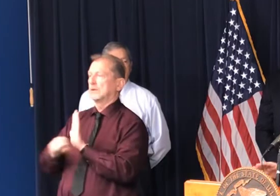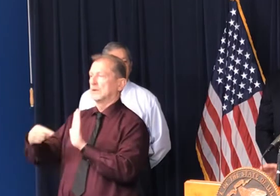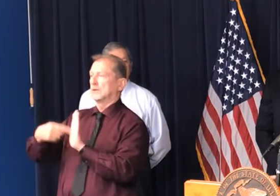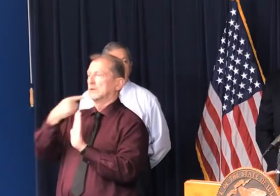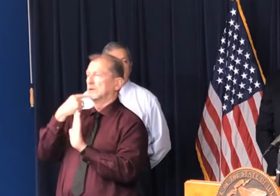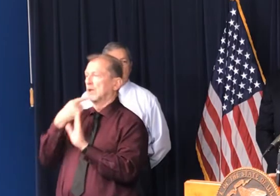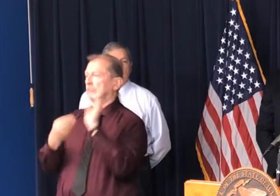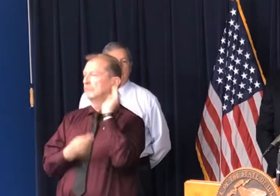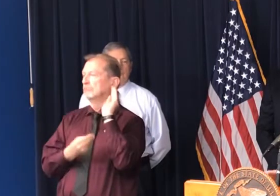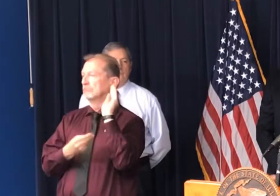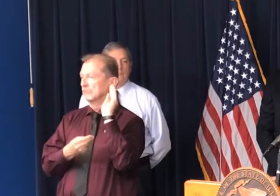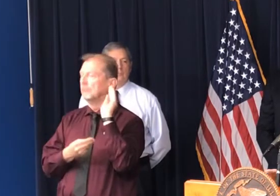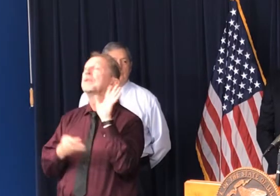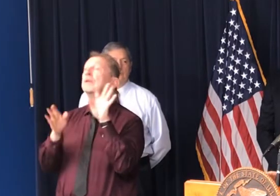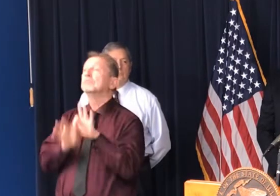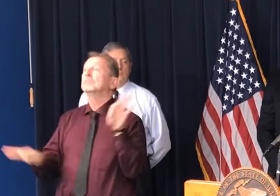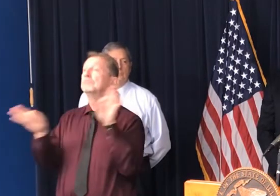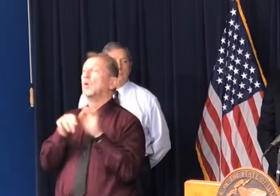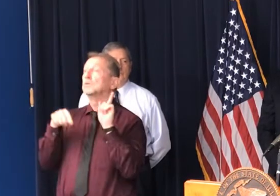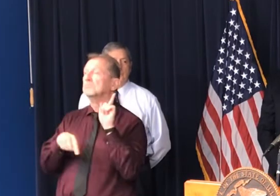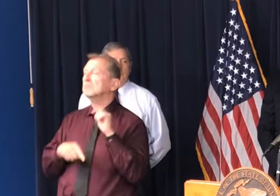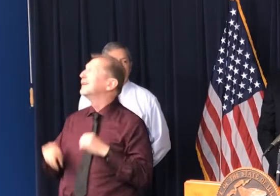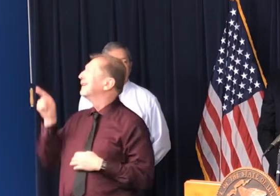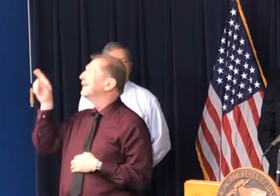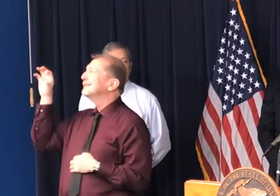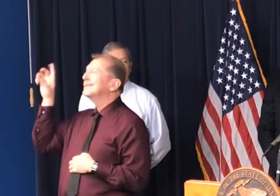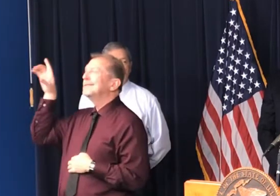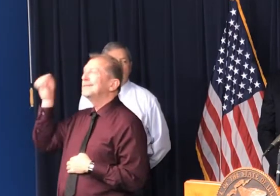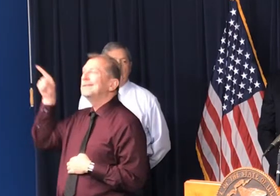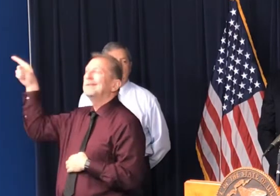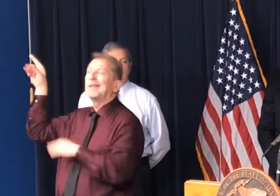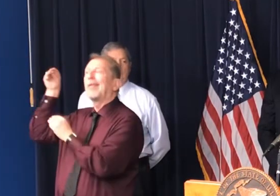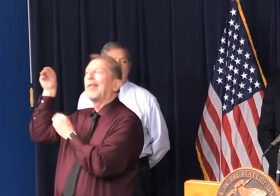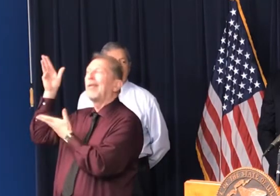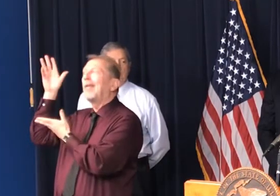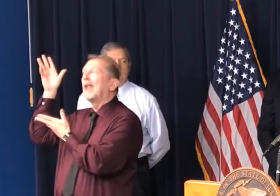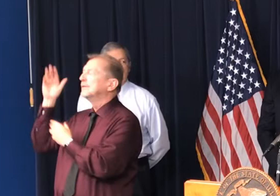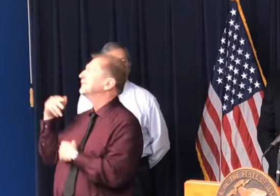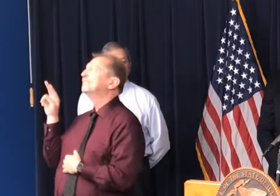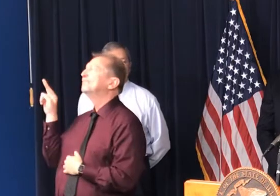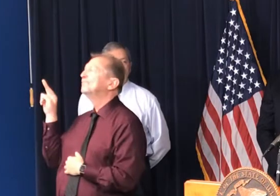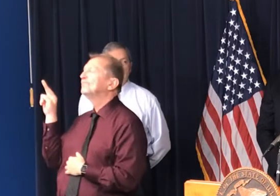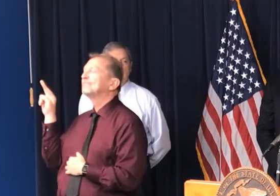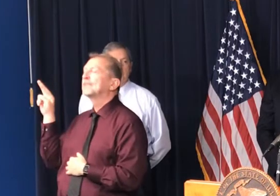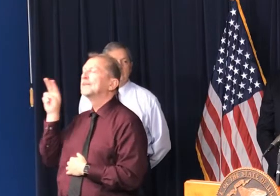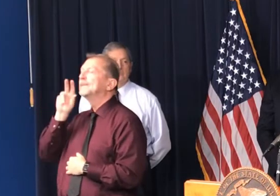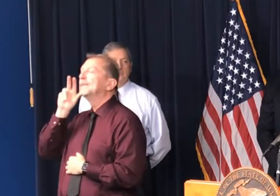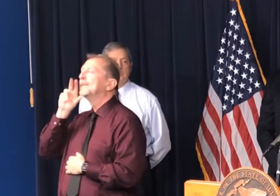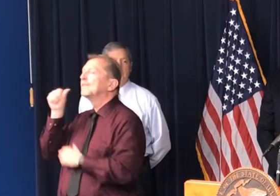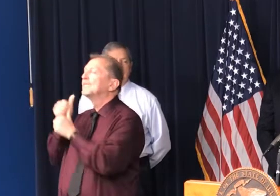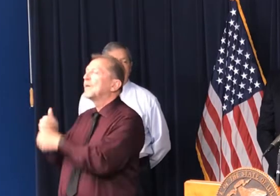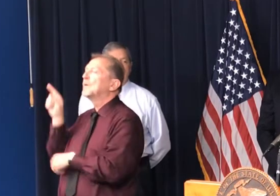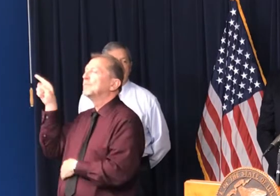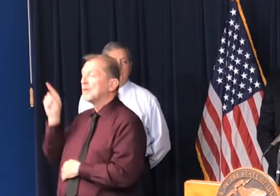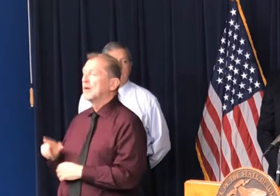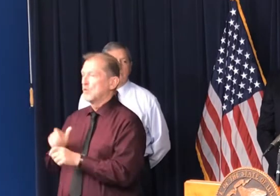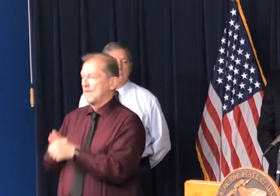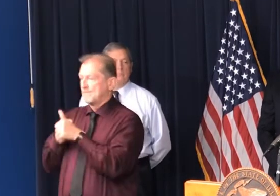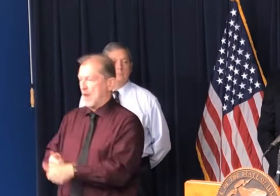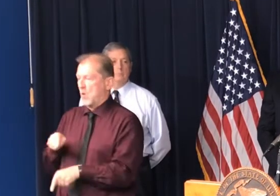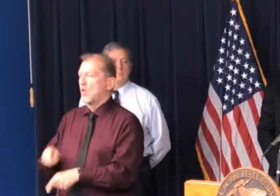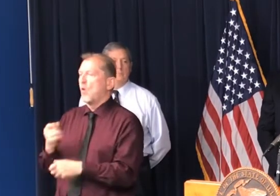we think is right and believe that this is a very effective way for us to diminish the spread of